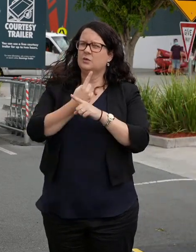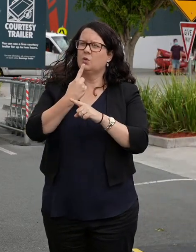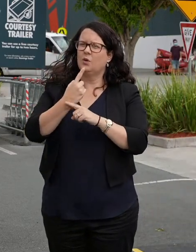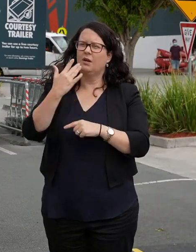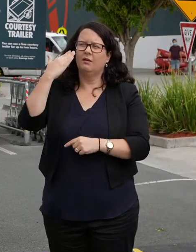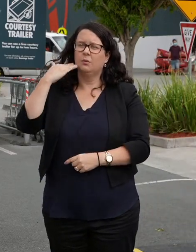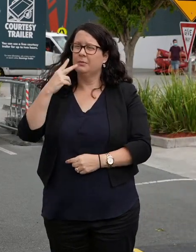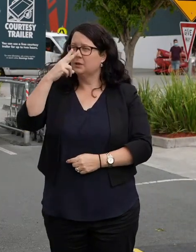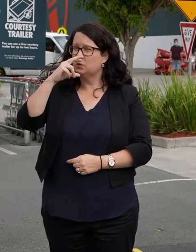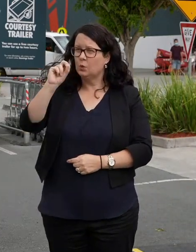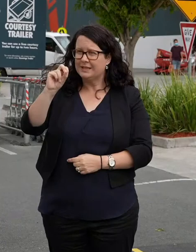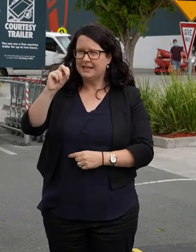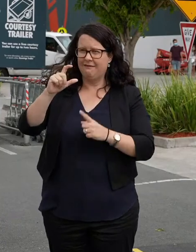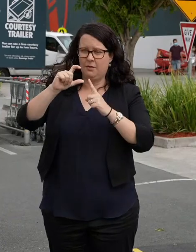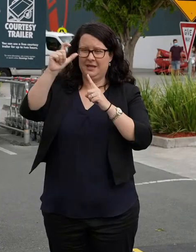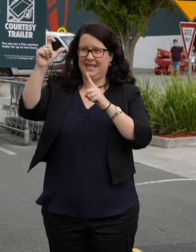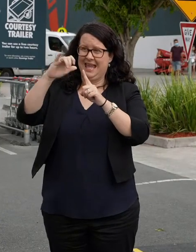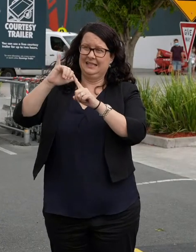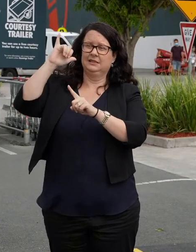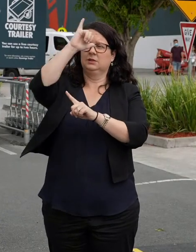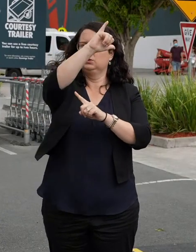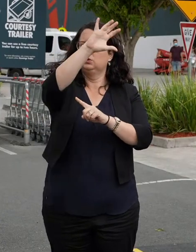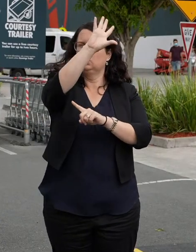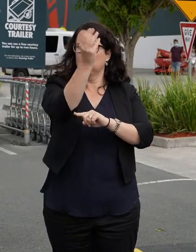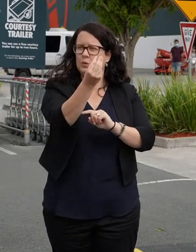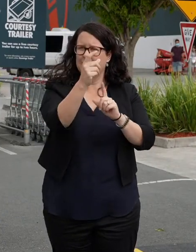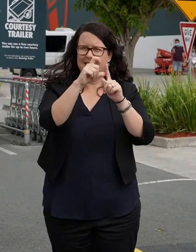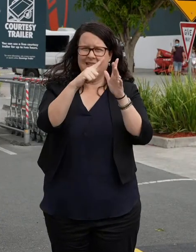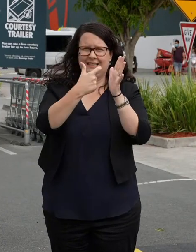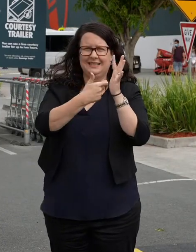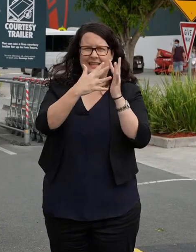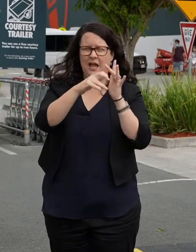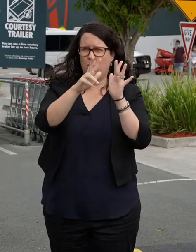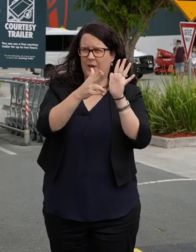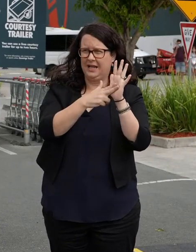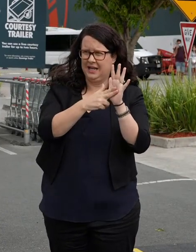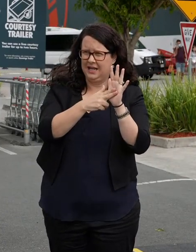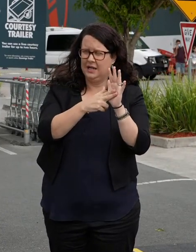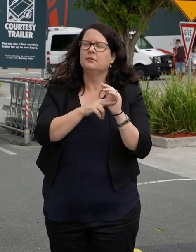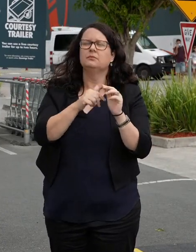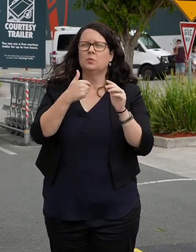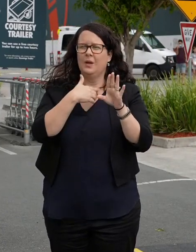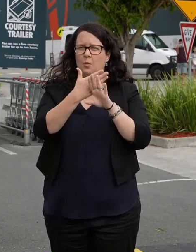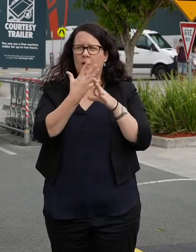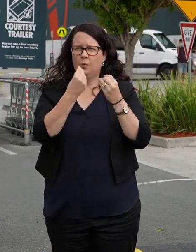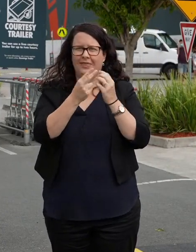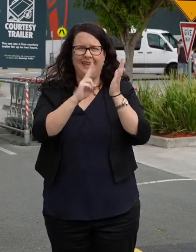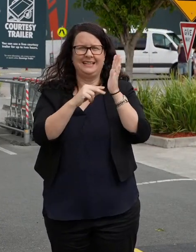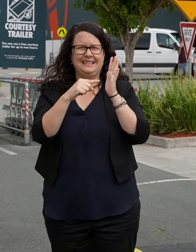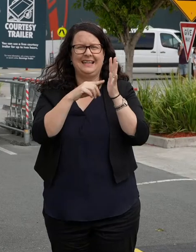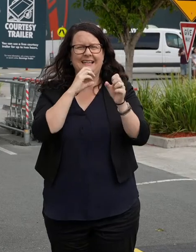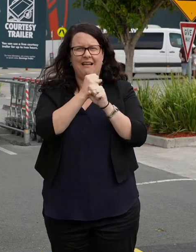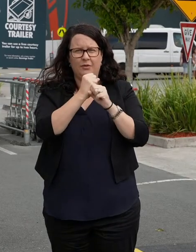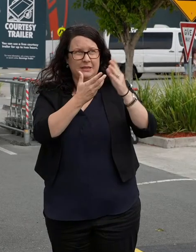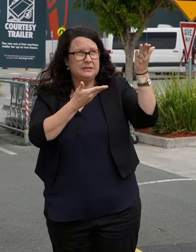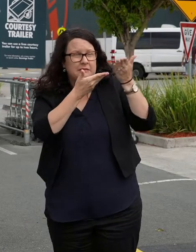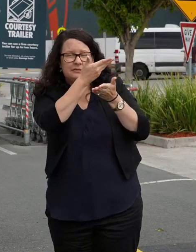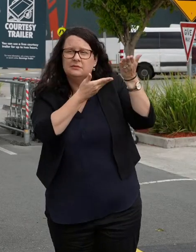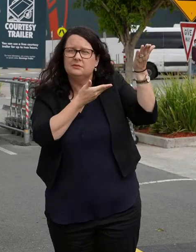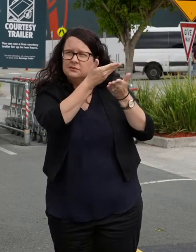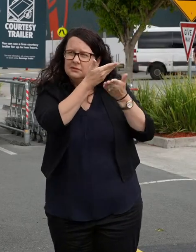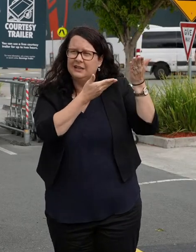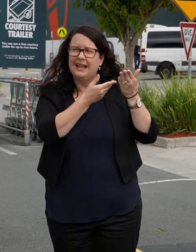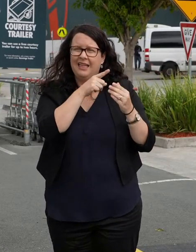in 20s who's travelled from Cairns to Darwin and has tested positive. We're working with the Northern Territory at the moment. She's being interviewed today and we'll have